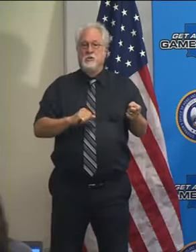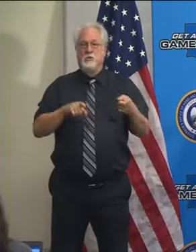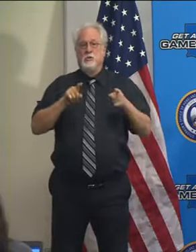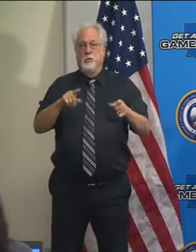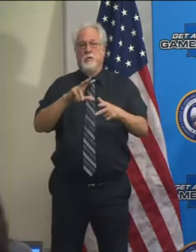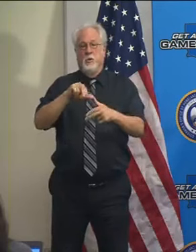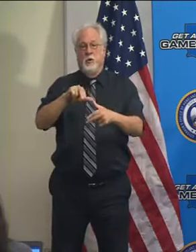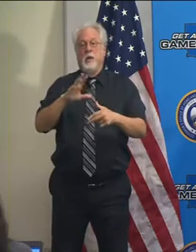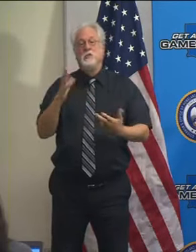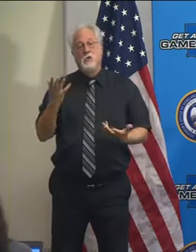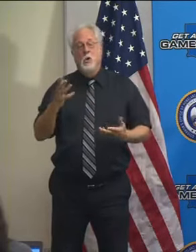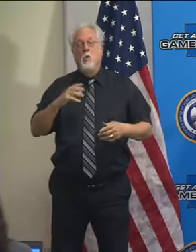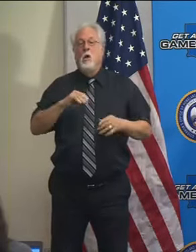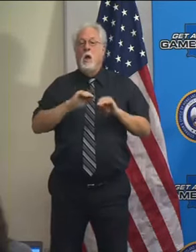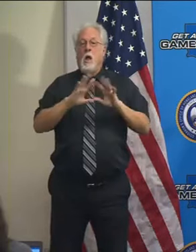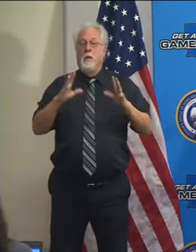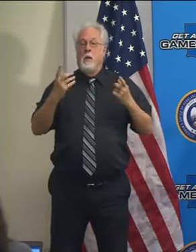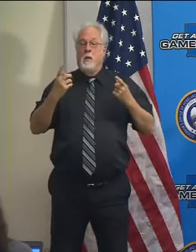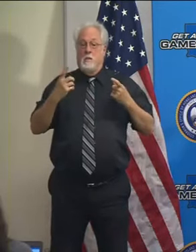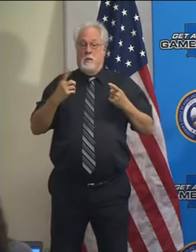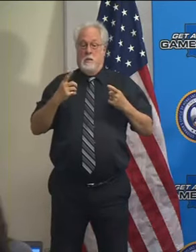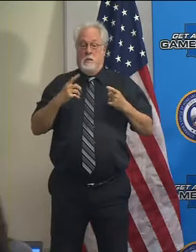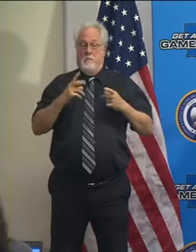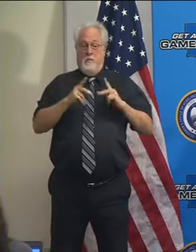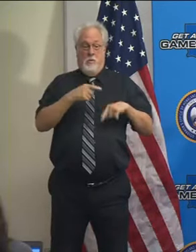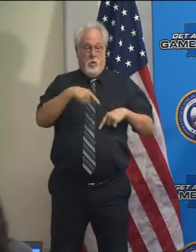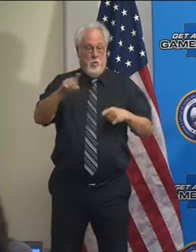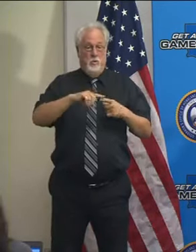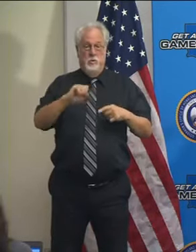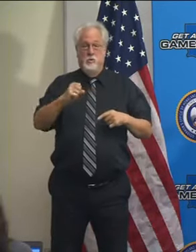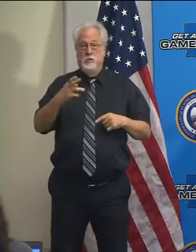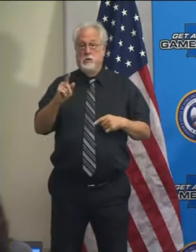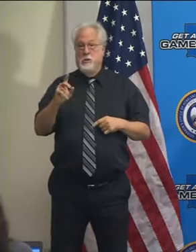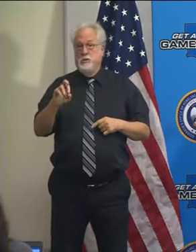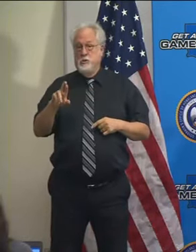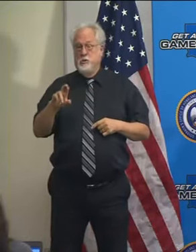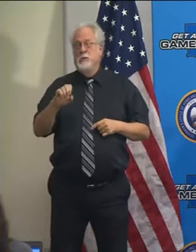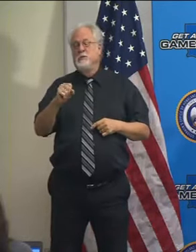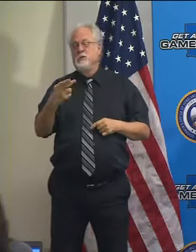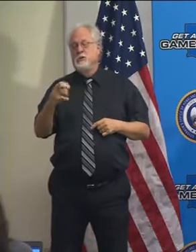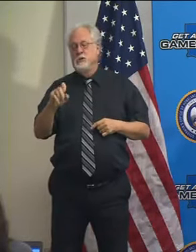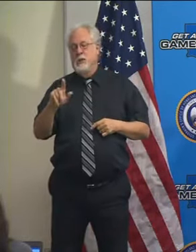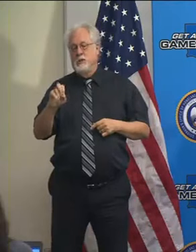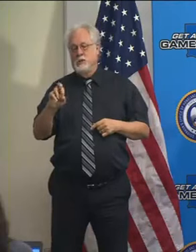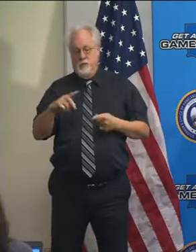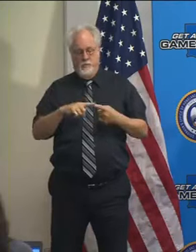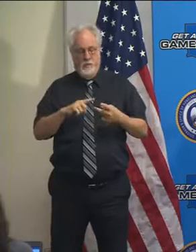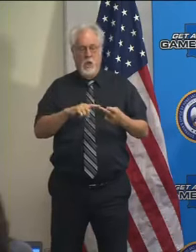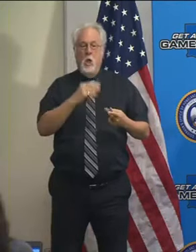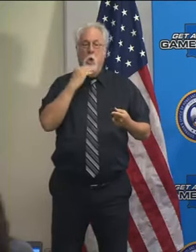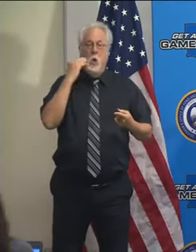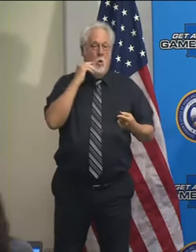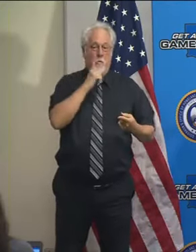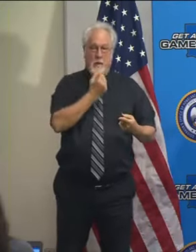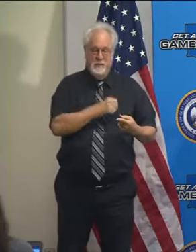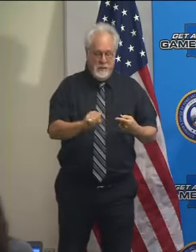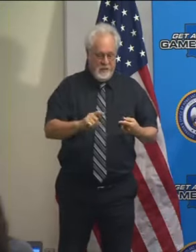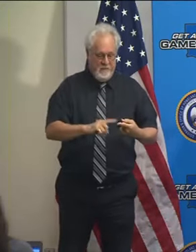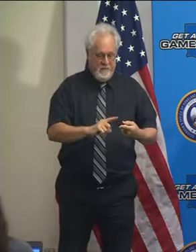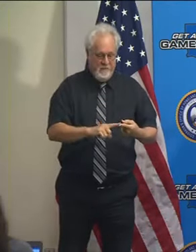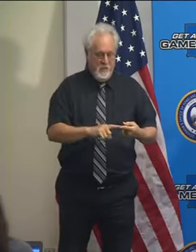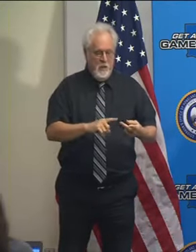hurricane. So obviously what's driving people to the shelter is some combination of their home not being safe, habitable,